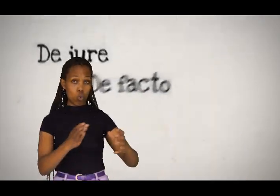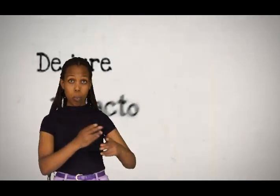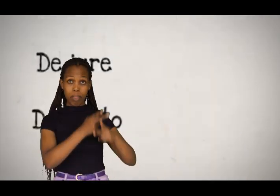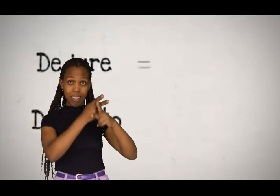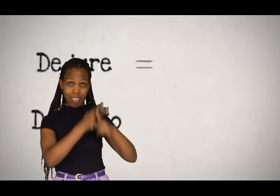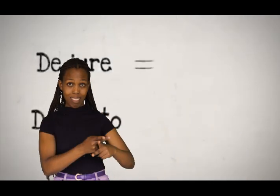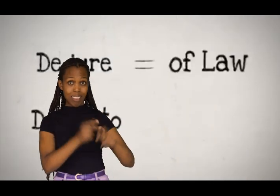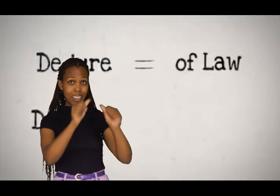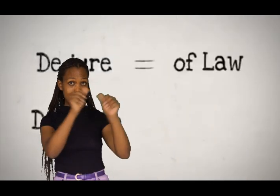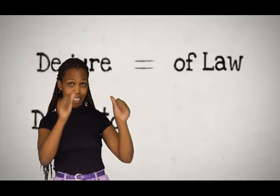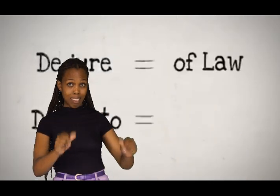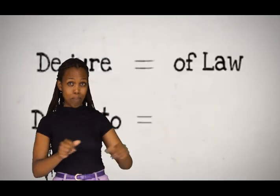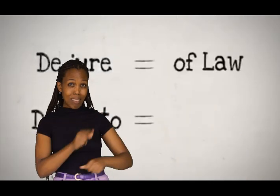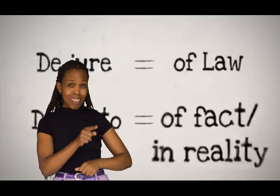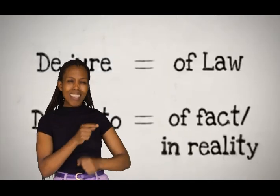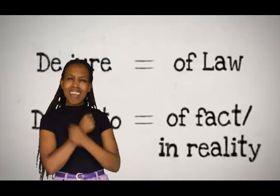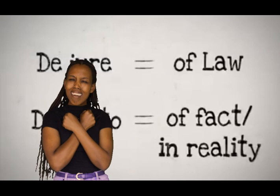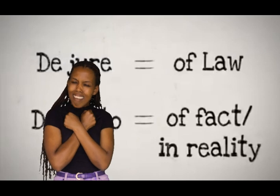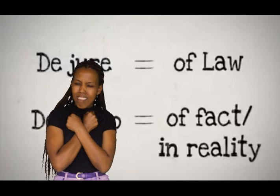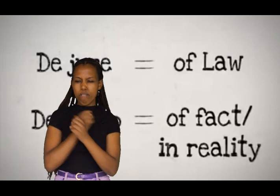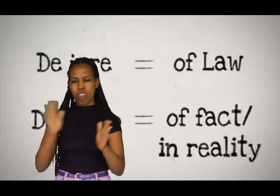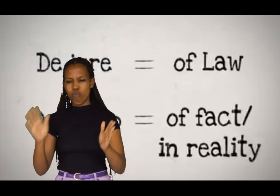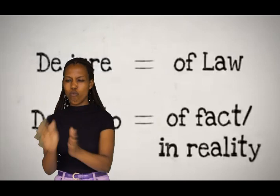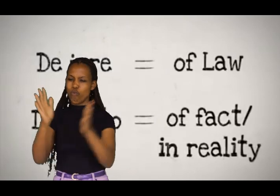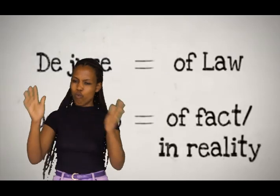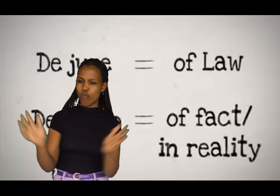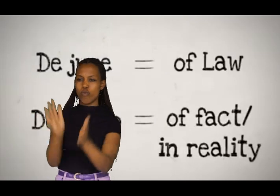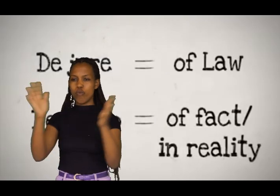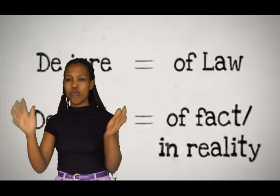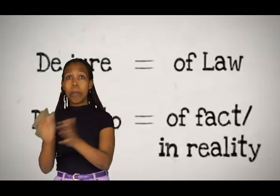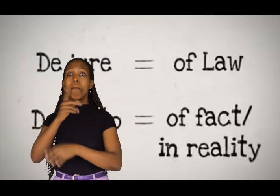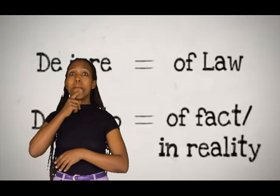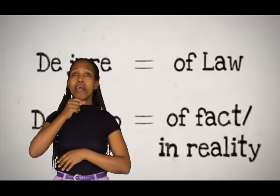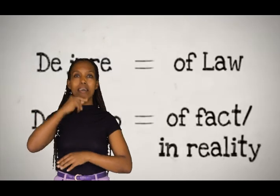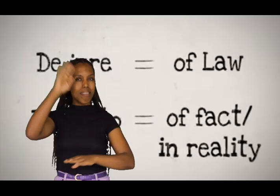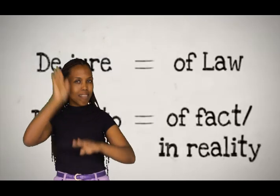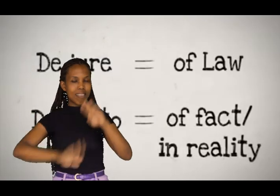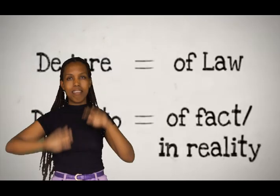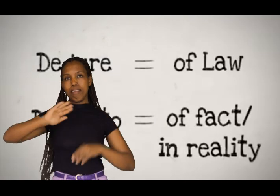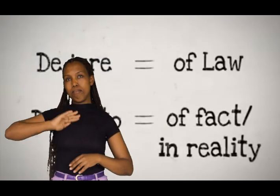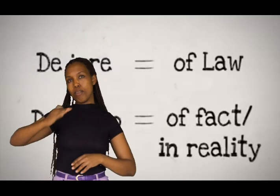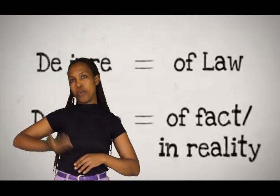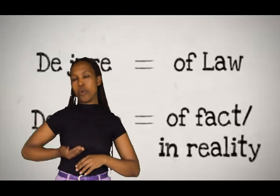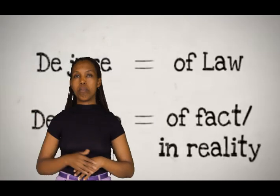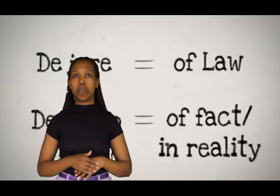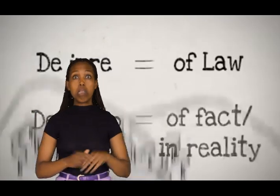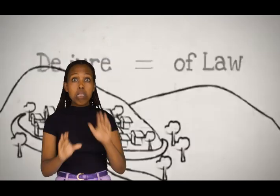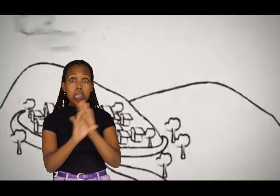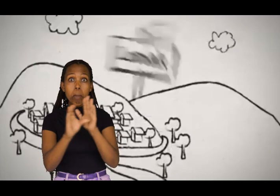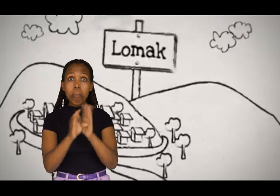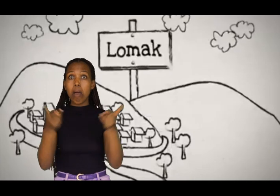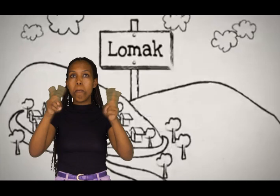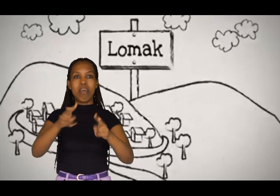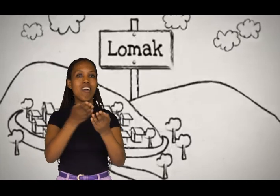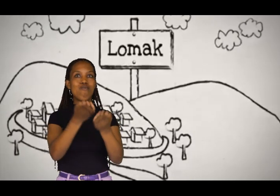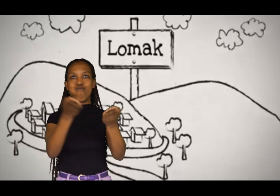In the patriarchal system, male traits are more varied than female traits. For example, you will often hear boys and